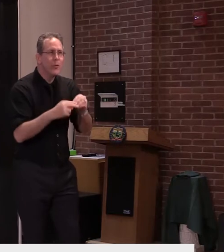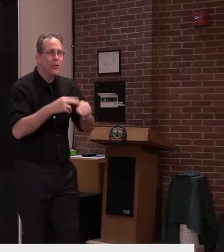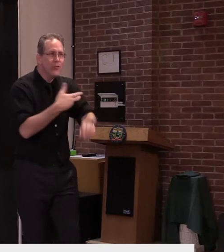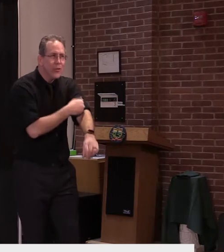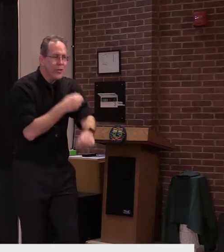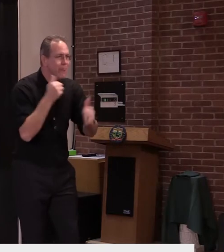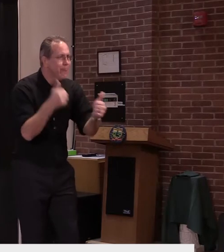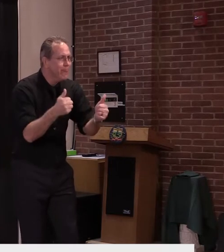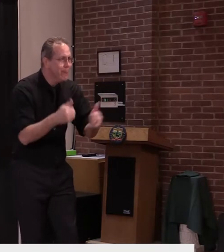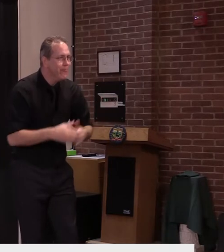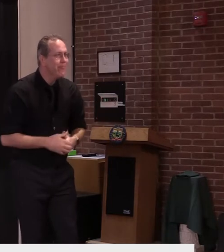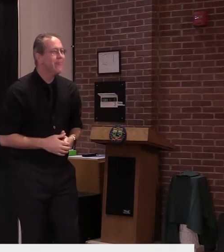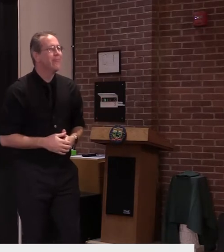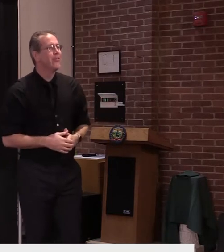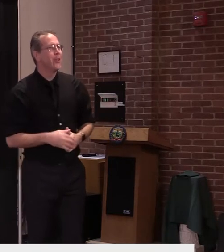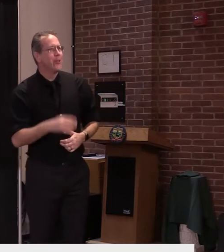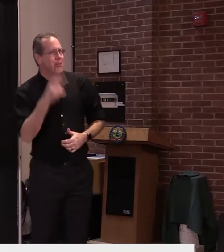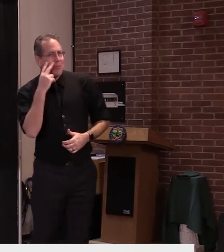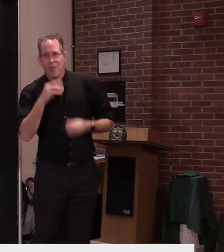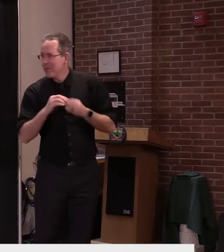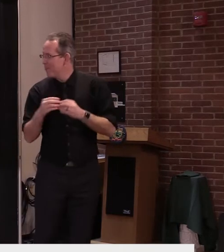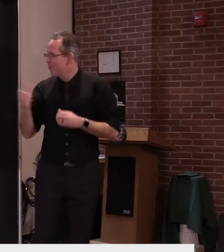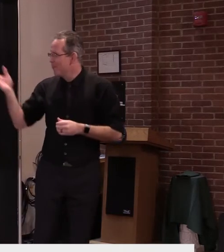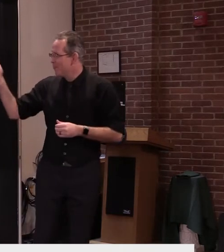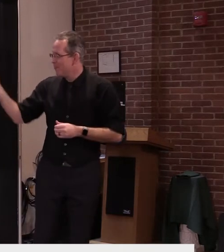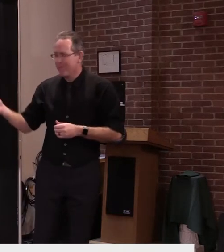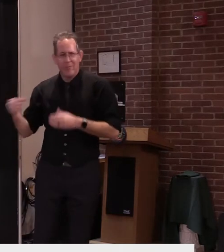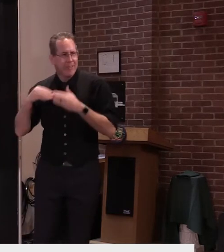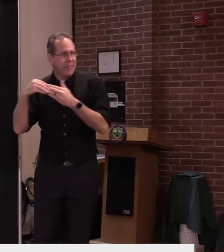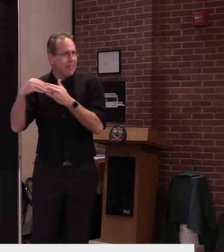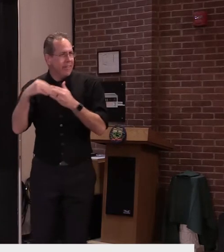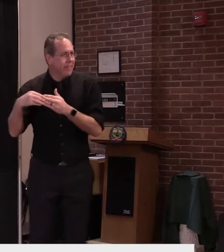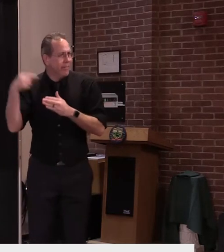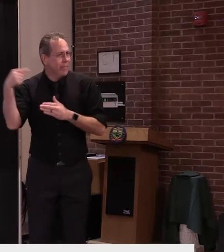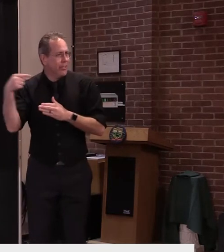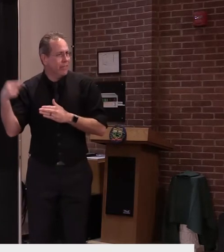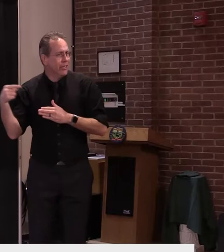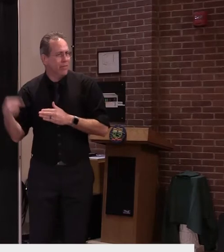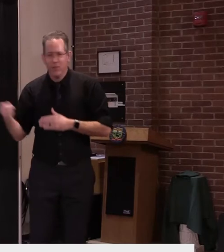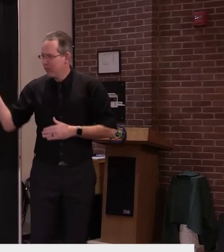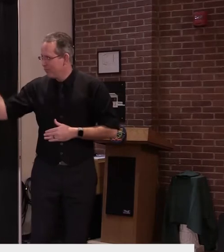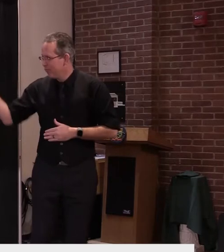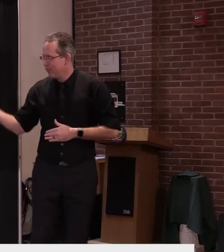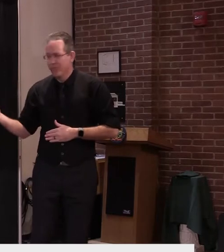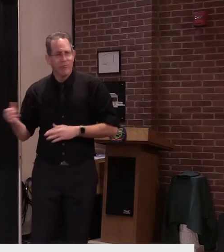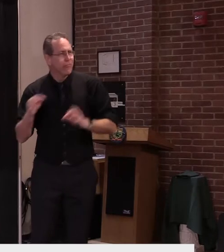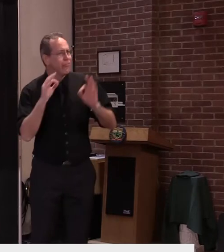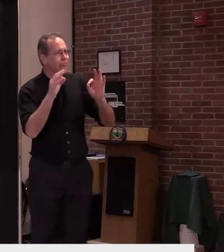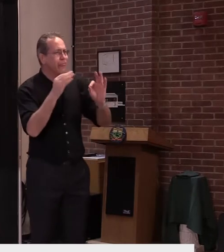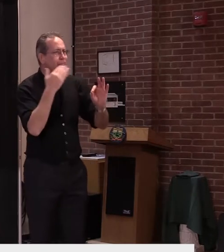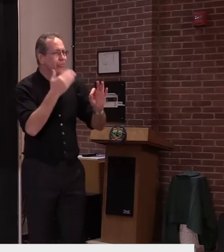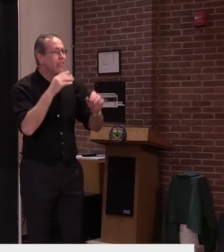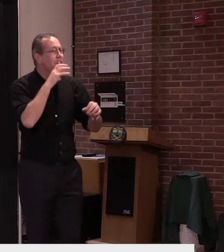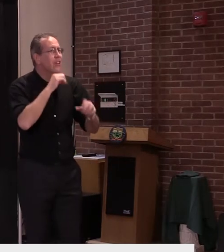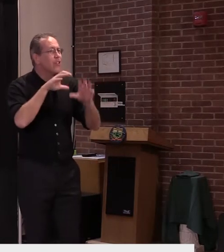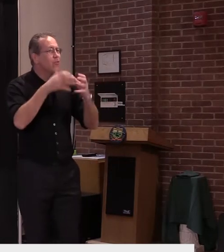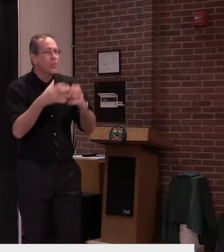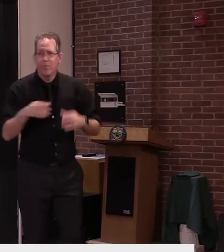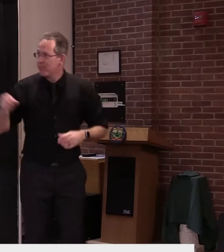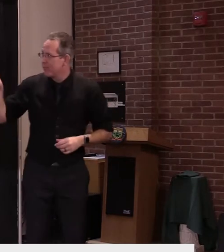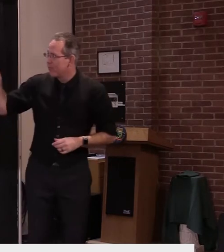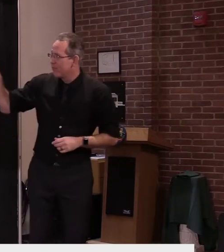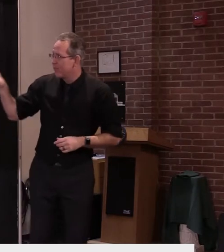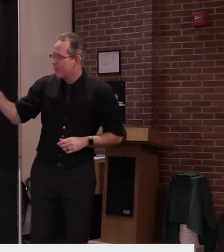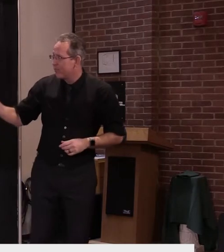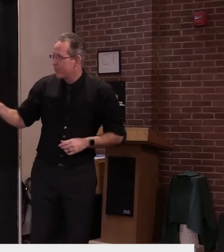the percentage of our population having a booster shot. But there's still about 200,000 Vermonters who are eligible for a booster shot